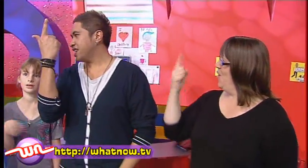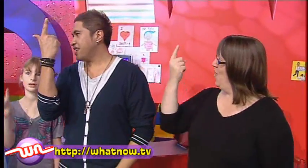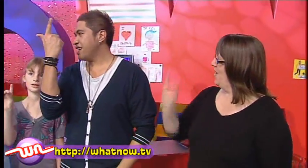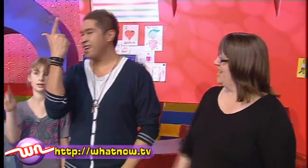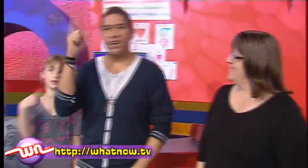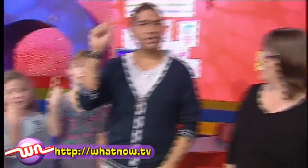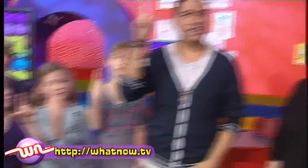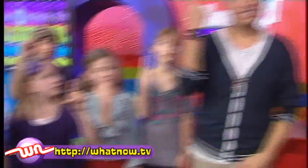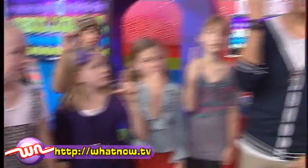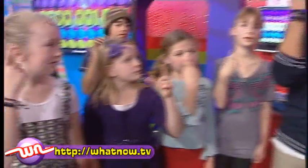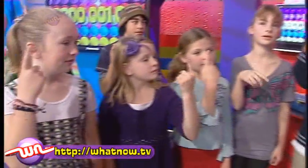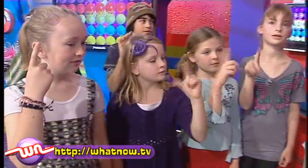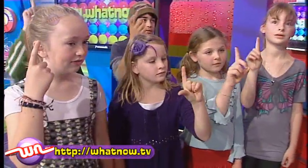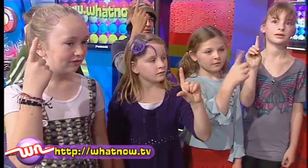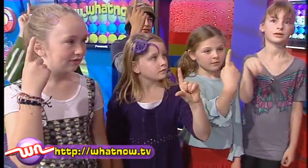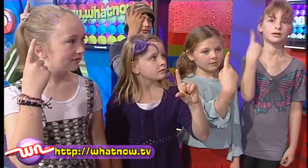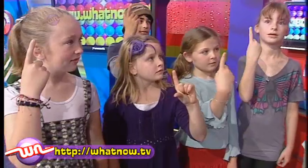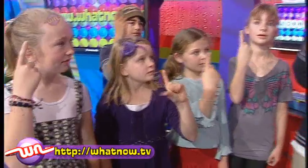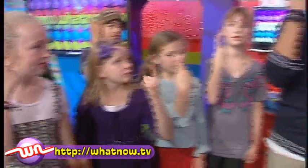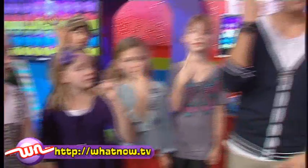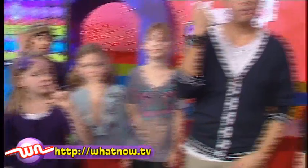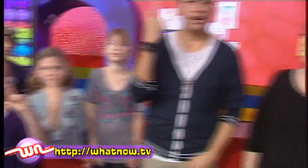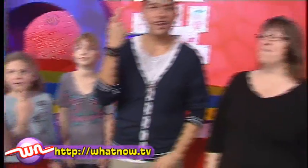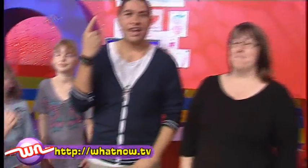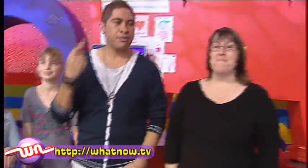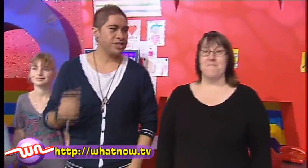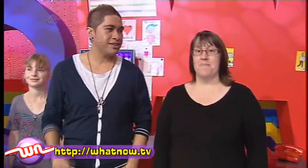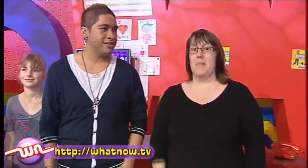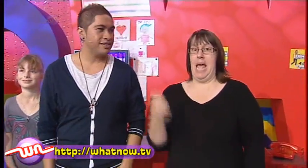get that? Kind of looks like the Sky Tower, I suppose, eh? Yeah. And what about Hamilton?